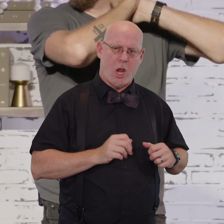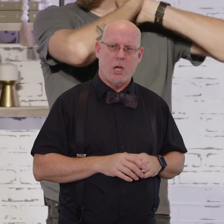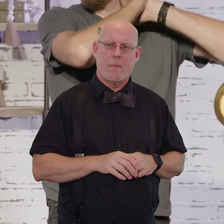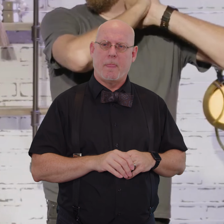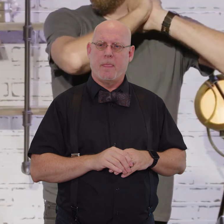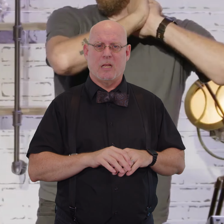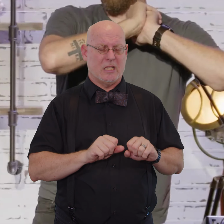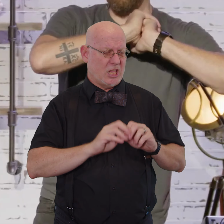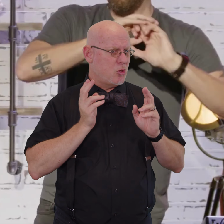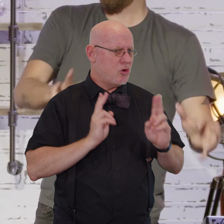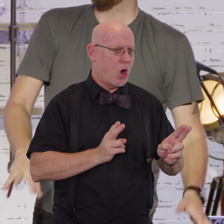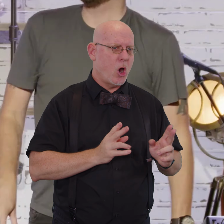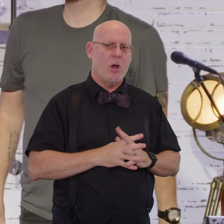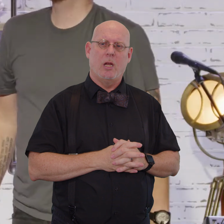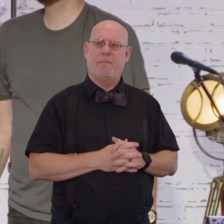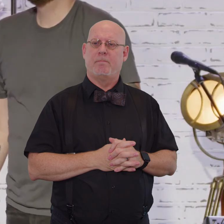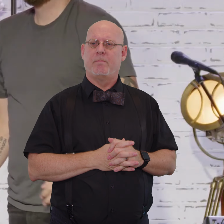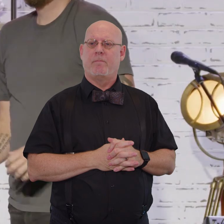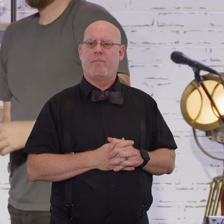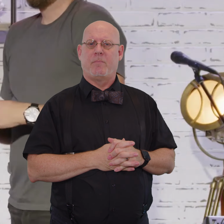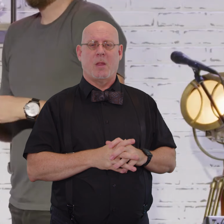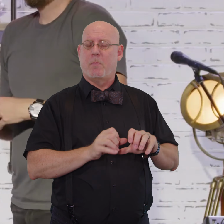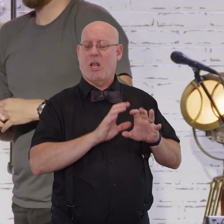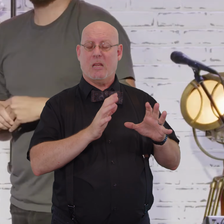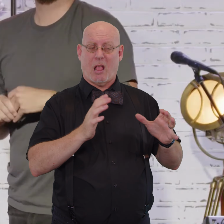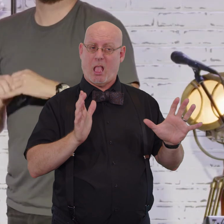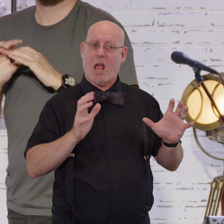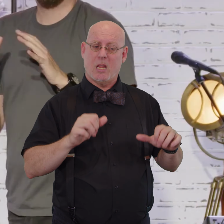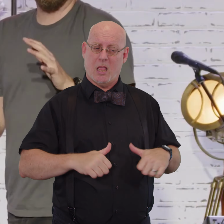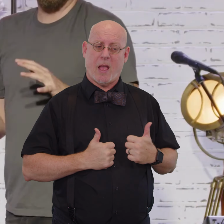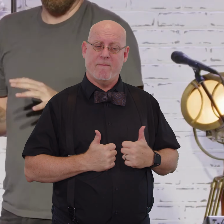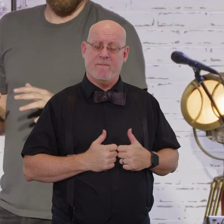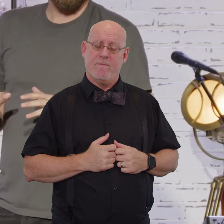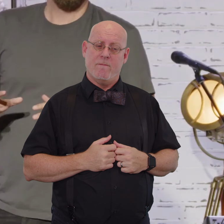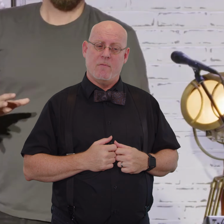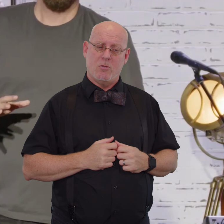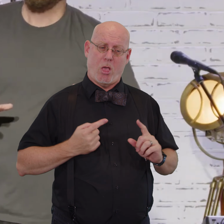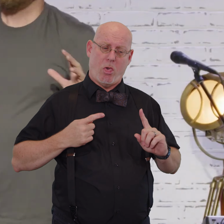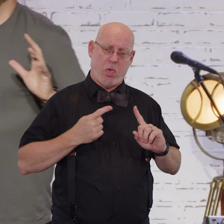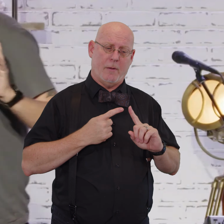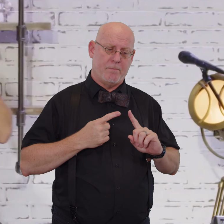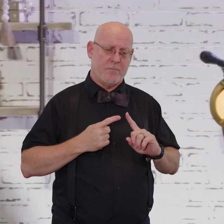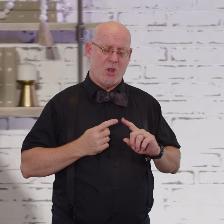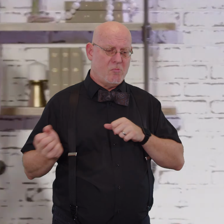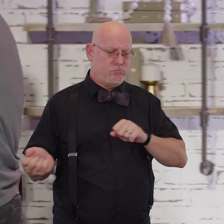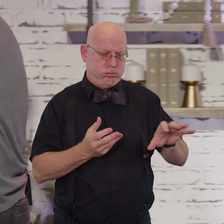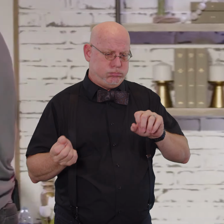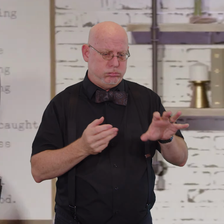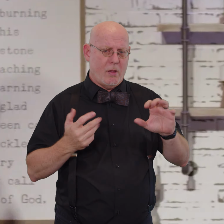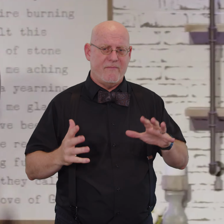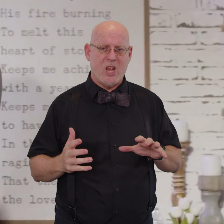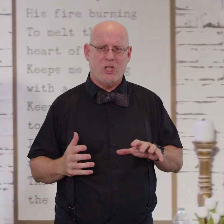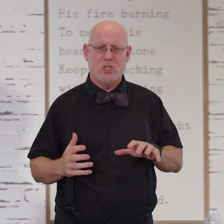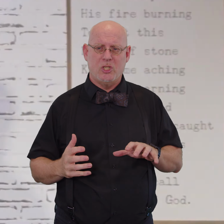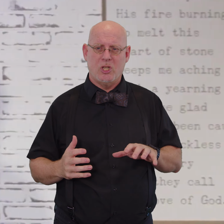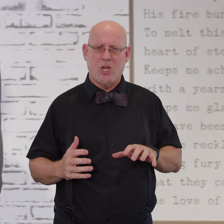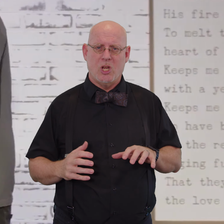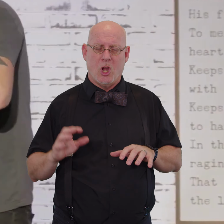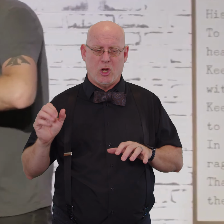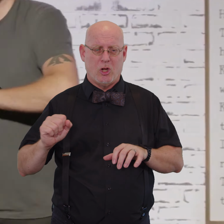vehicle clearly in a hurry apparently has a lot to live for she gets all this in the car